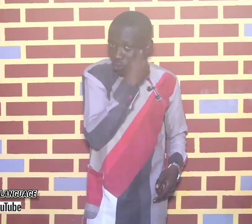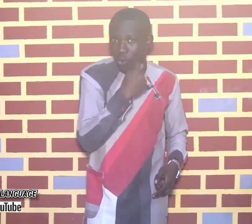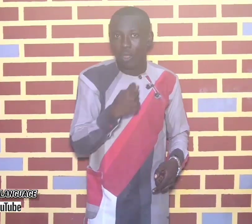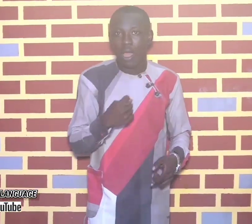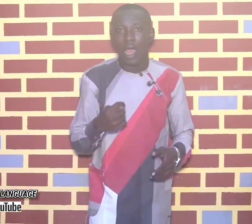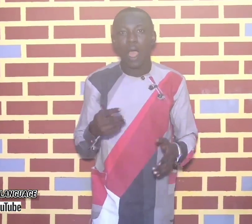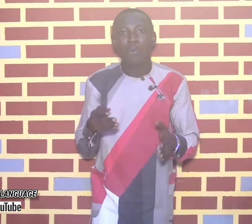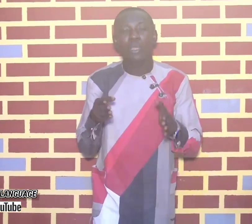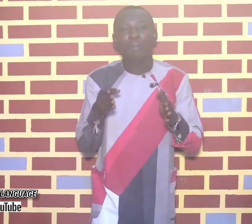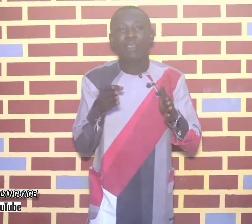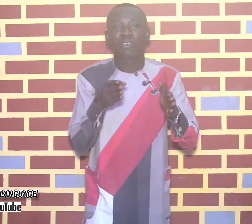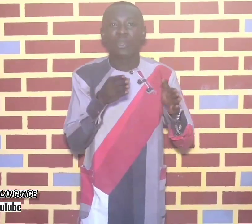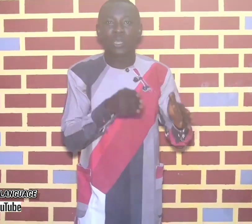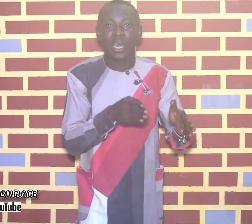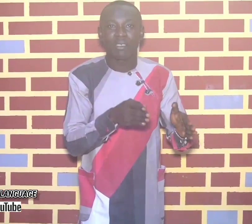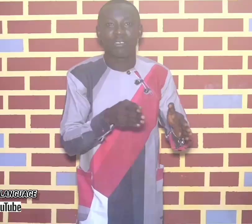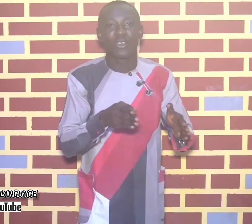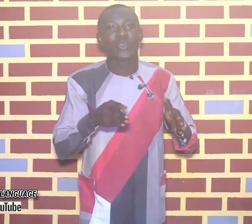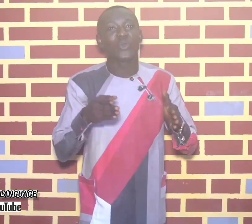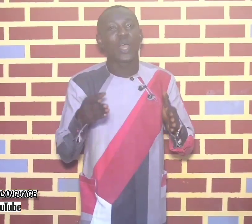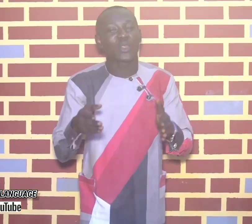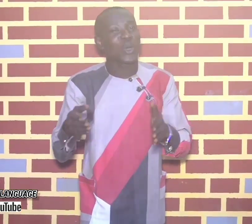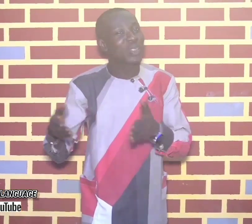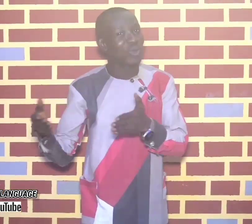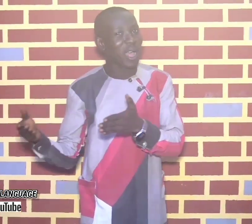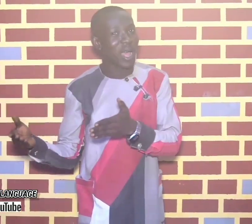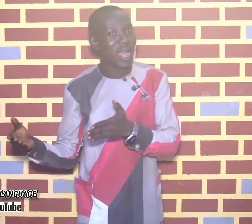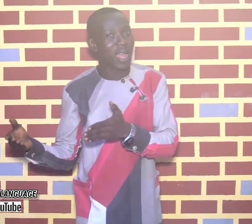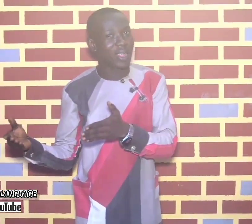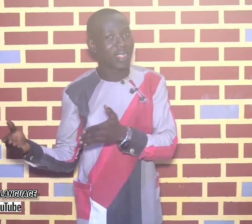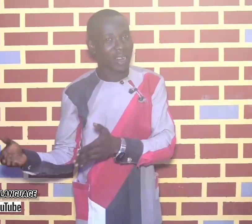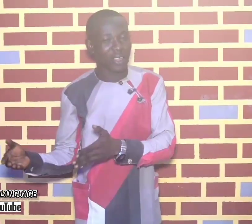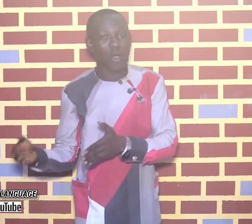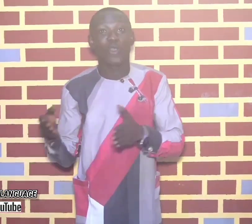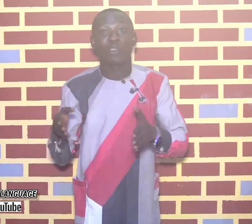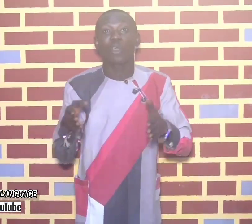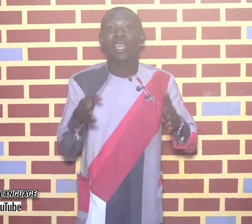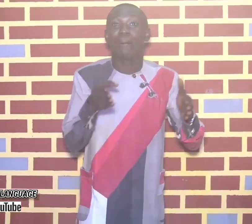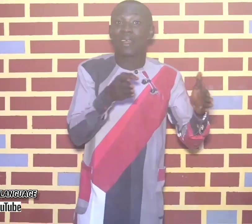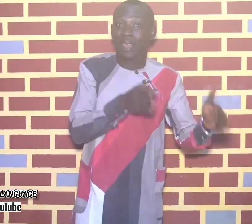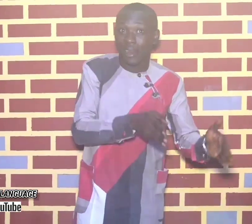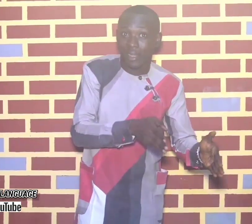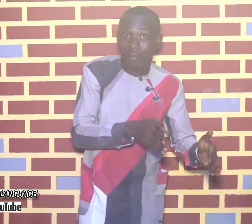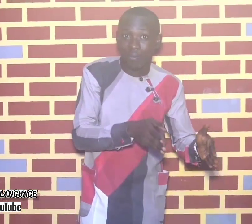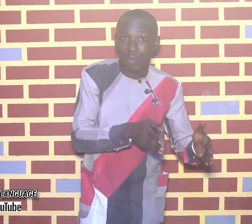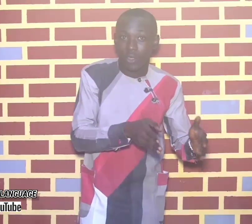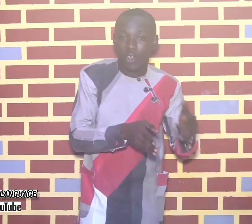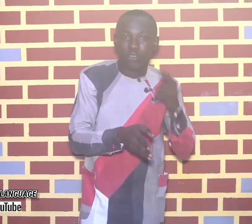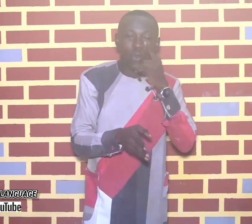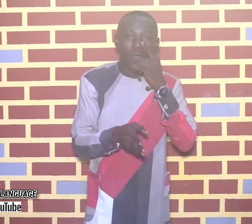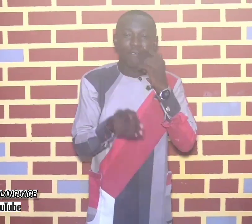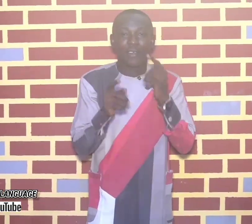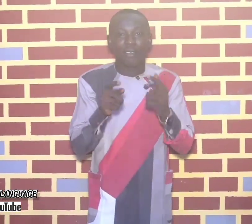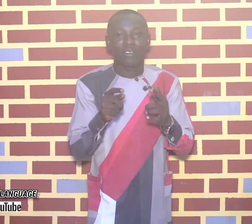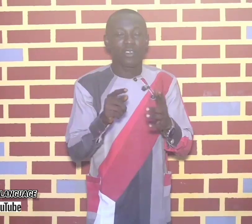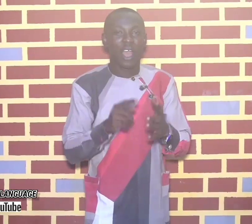so how would the person know that you are talking to Terry, or you are talking about Terry? So first you have